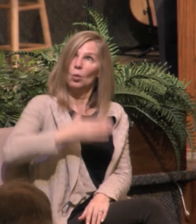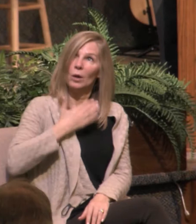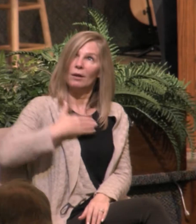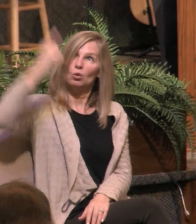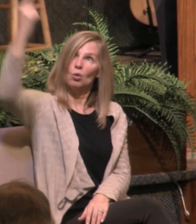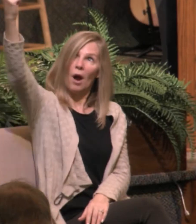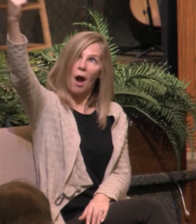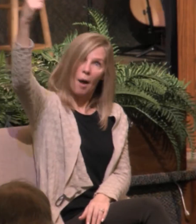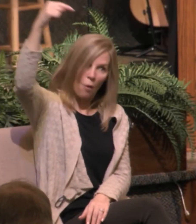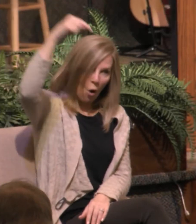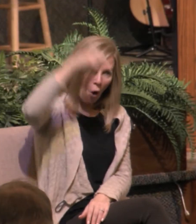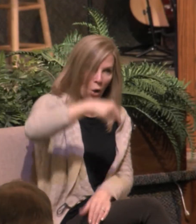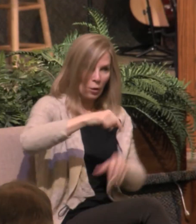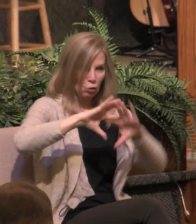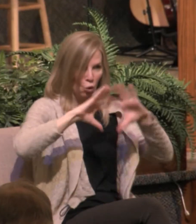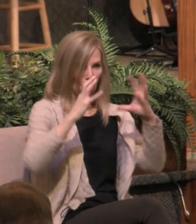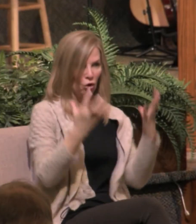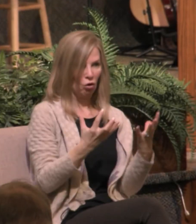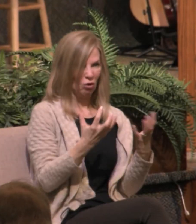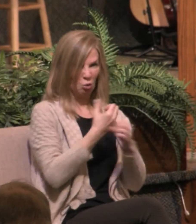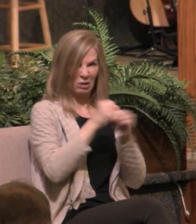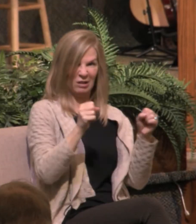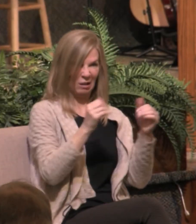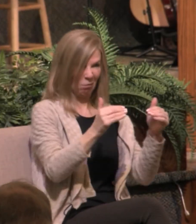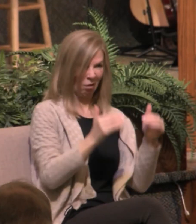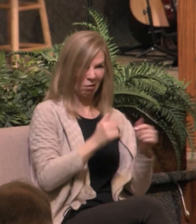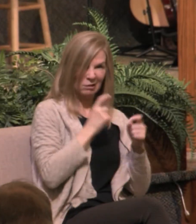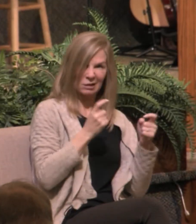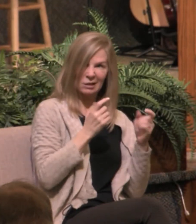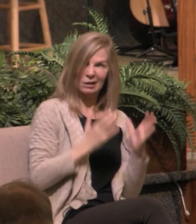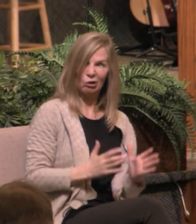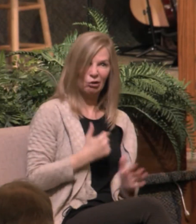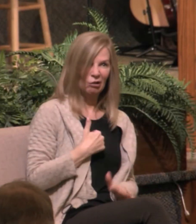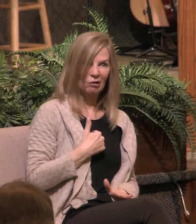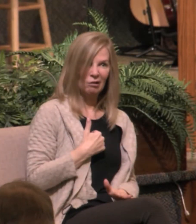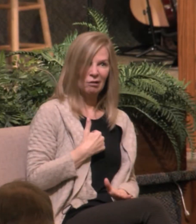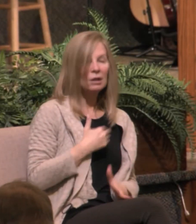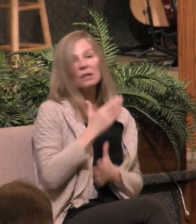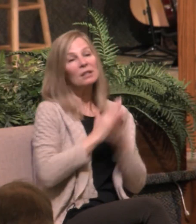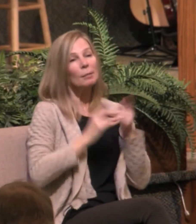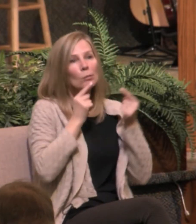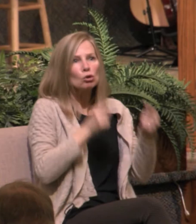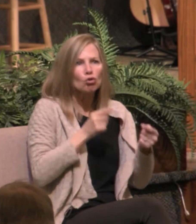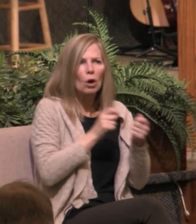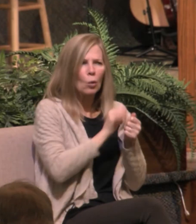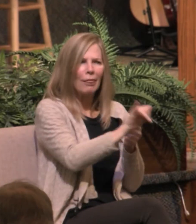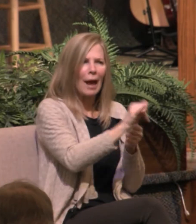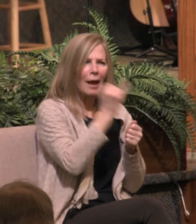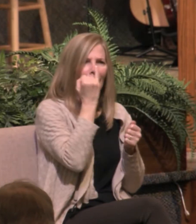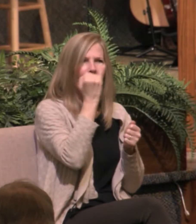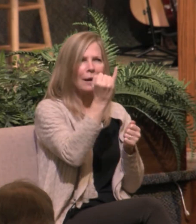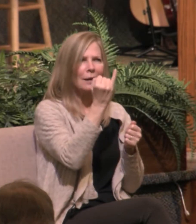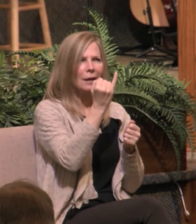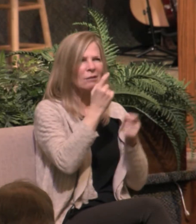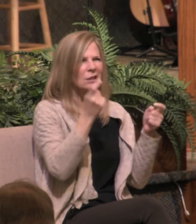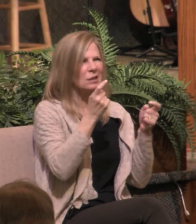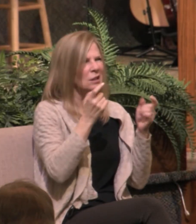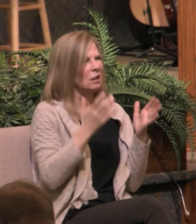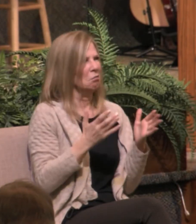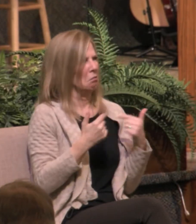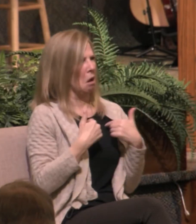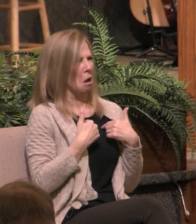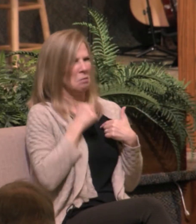like us? I mean, some people struggle with the whole idea of sinner. Am I really that bad? I'm better than him. I'm better than